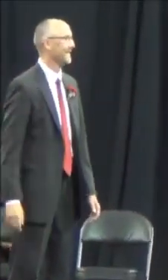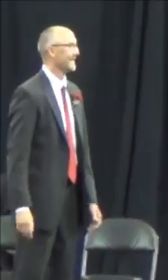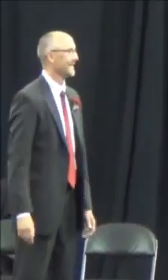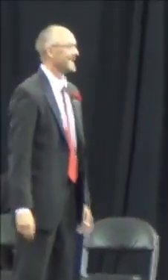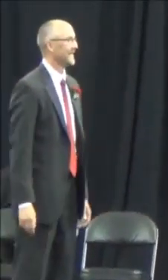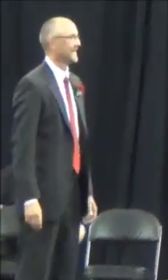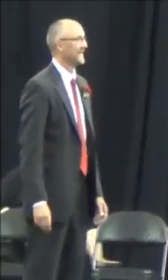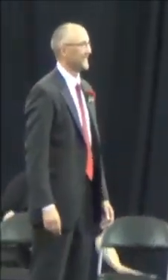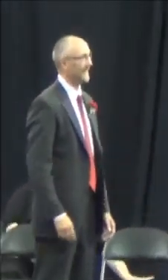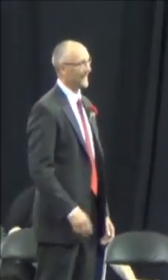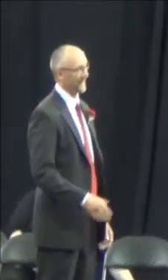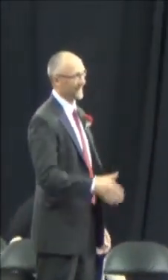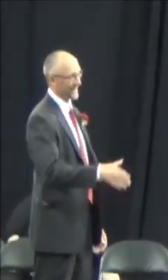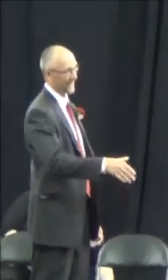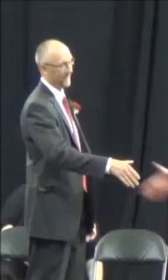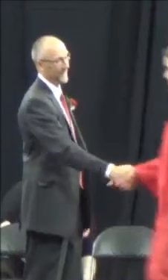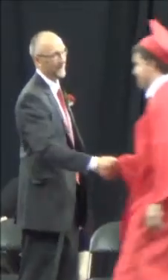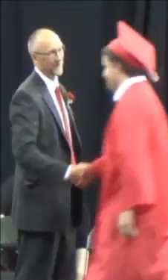Derek James.